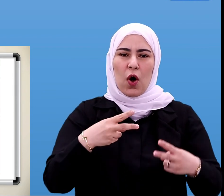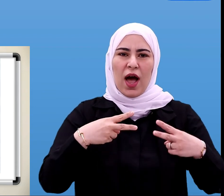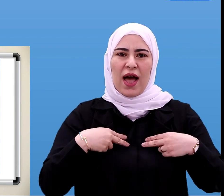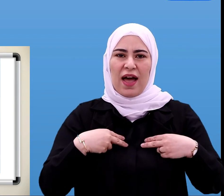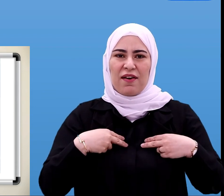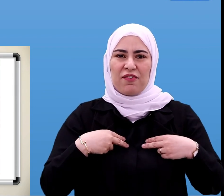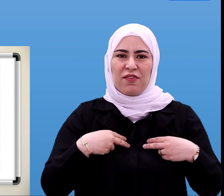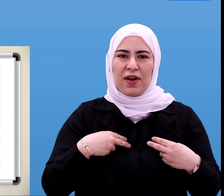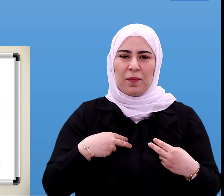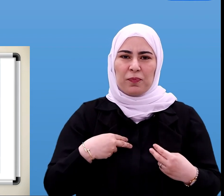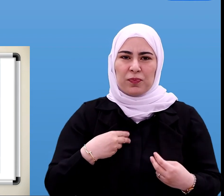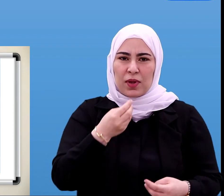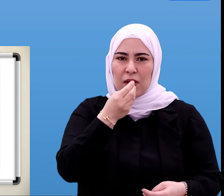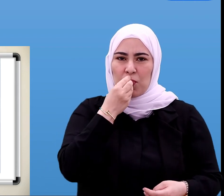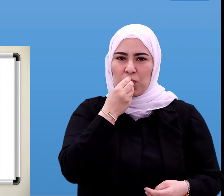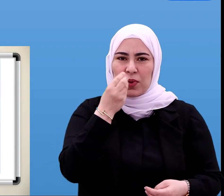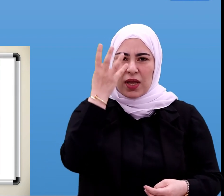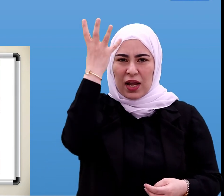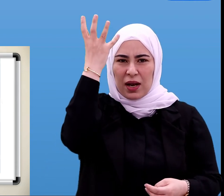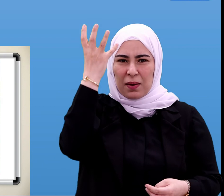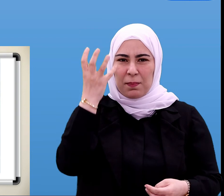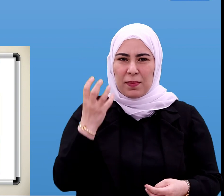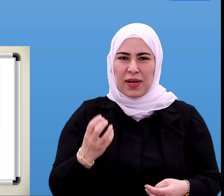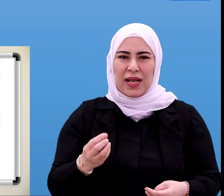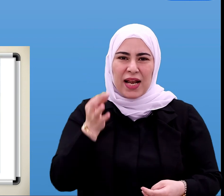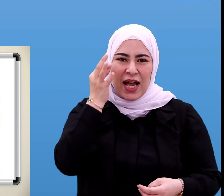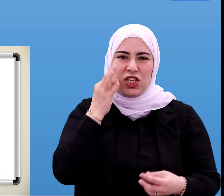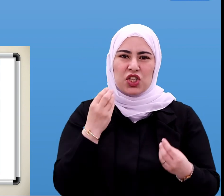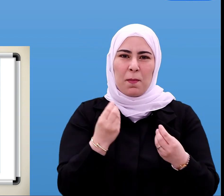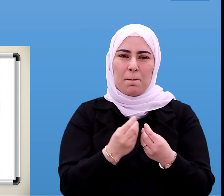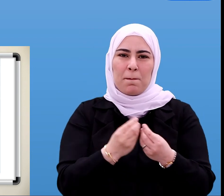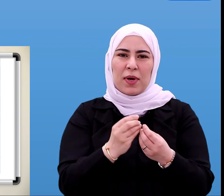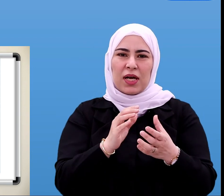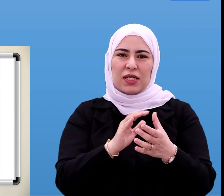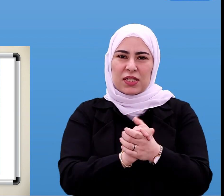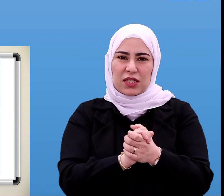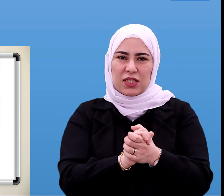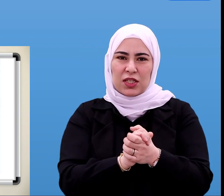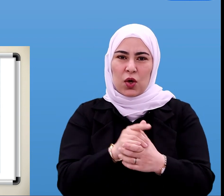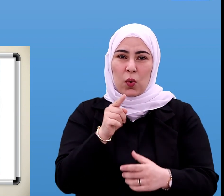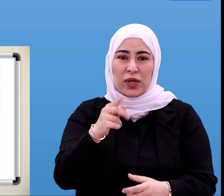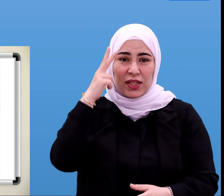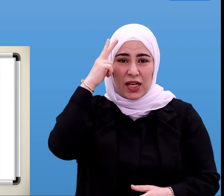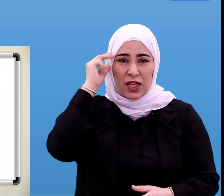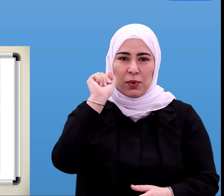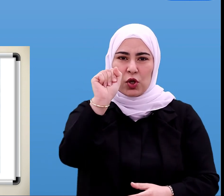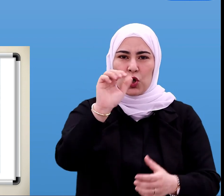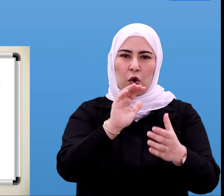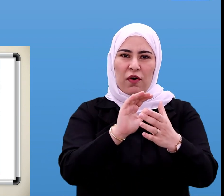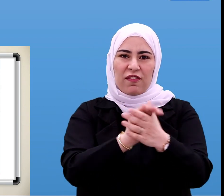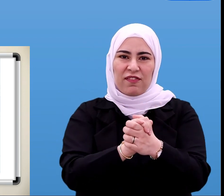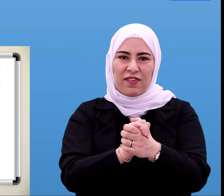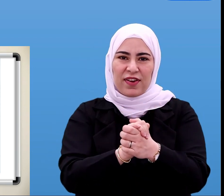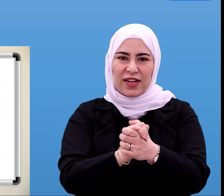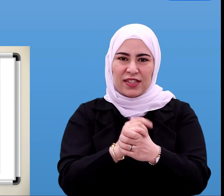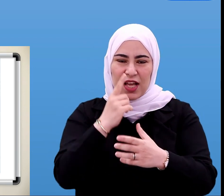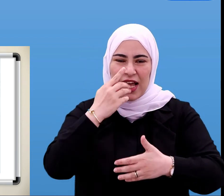your friends to try it. Now think, if you want your friends to try this restaurant, what are you going to